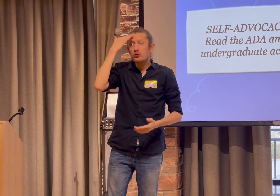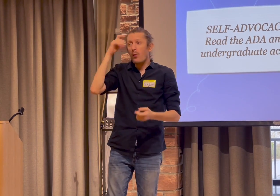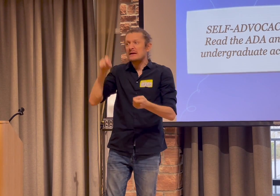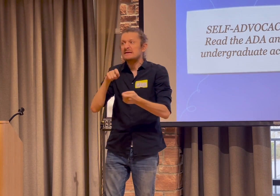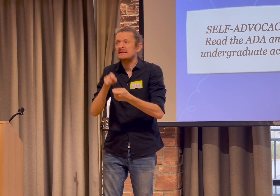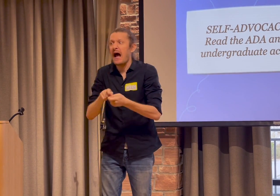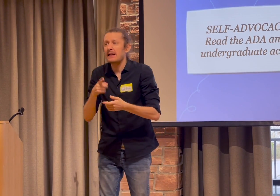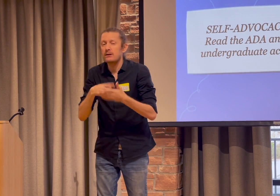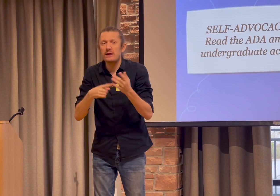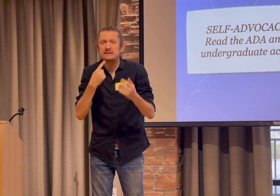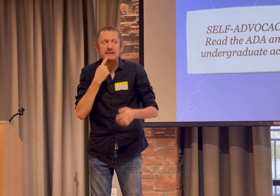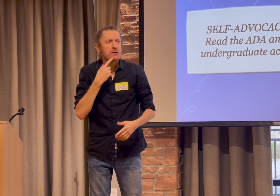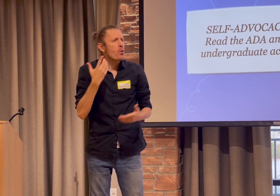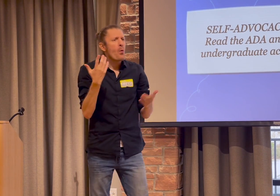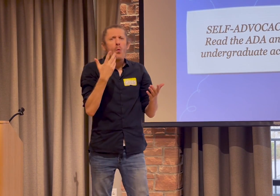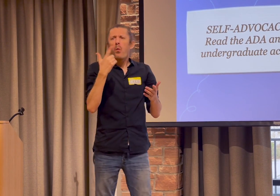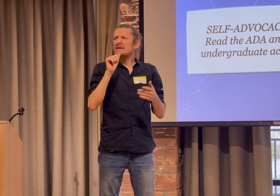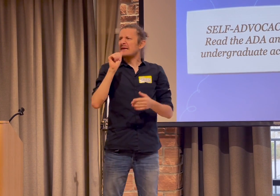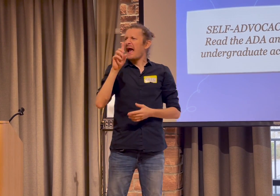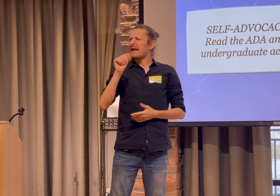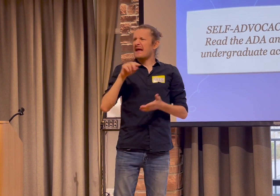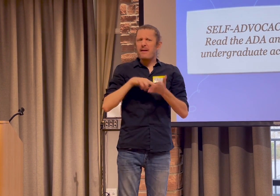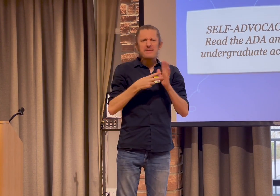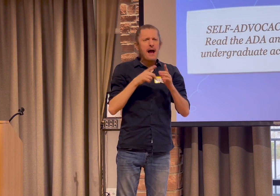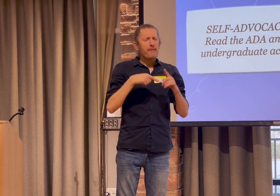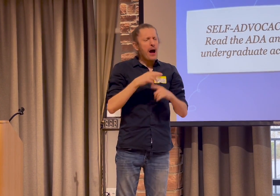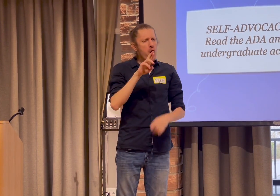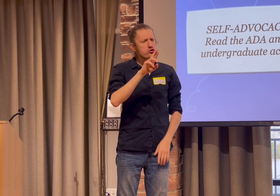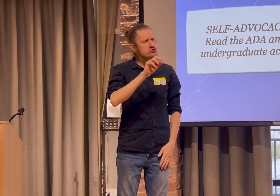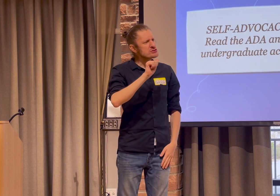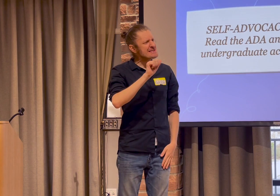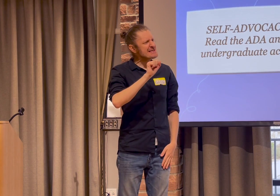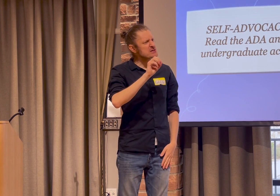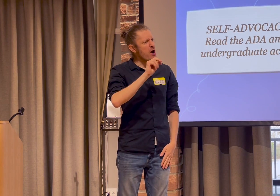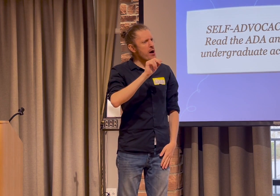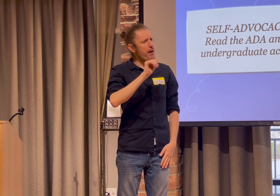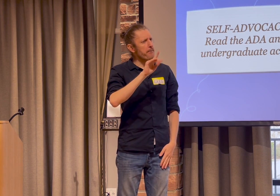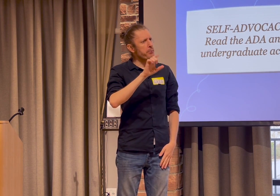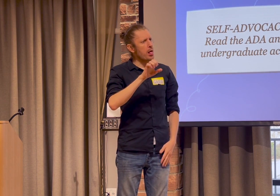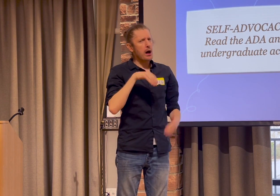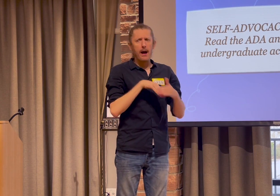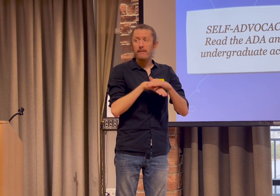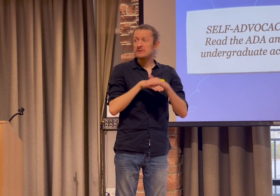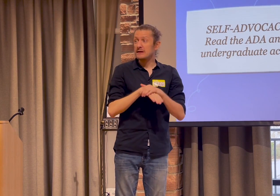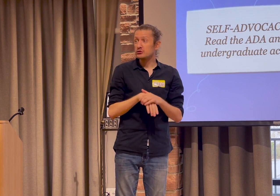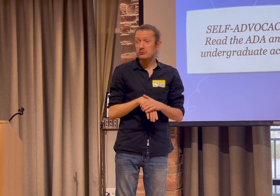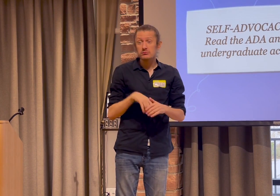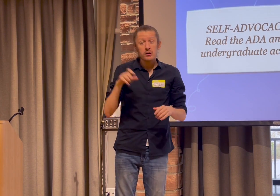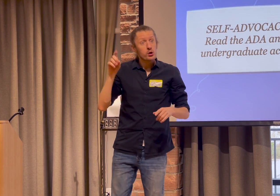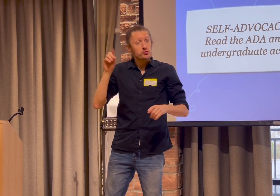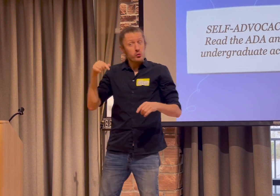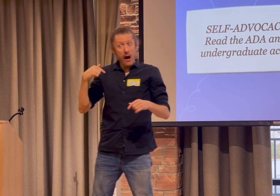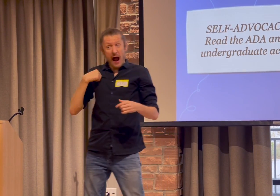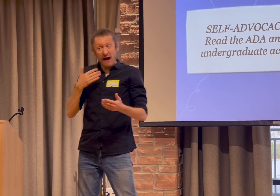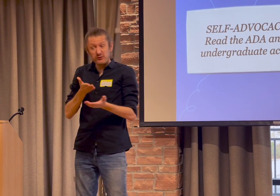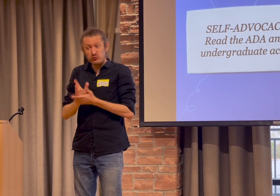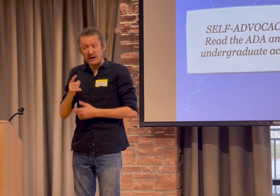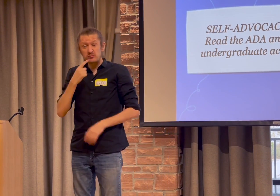four. Okay, we have some people. If you read it, you know exactly what it is. What does the